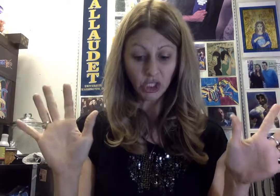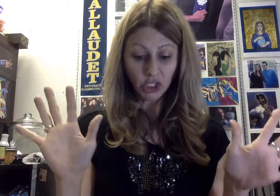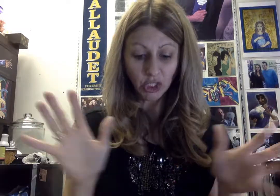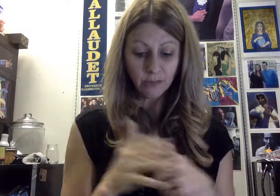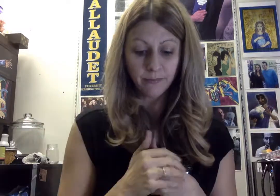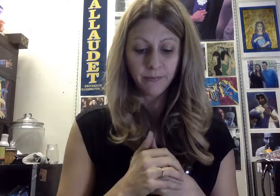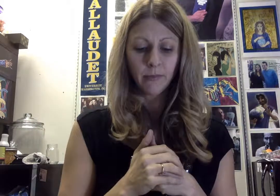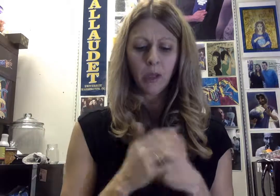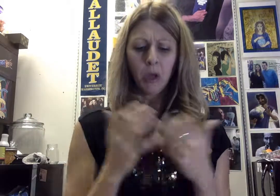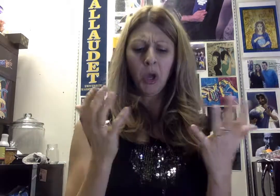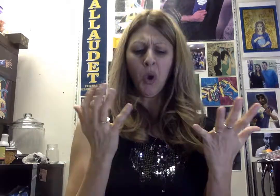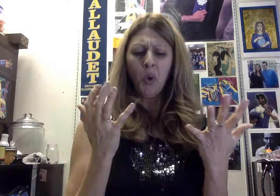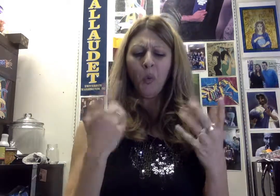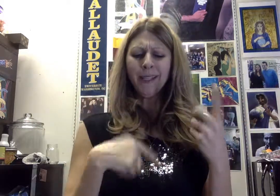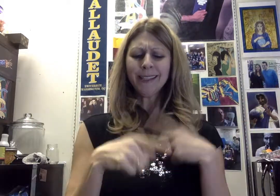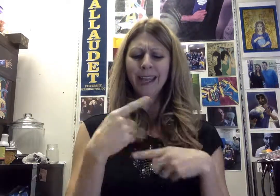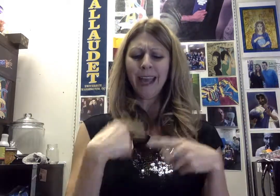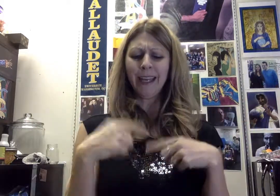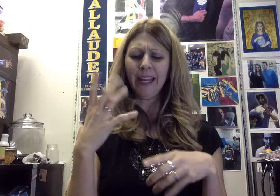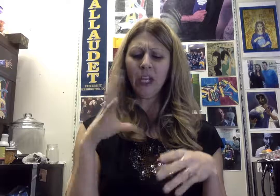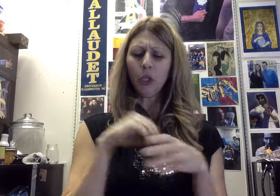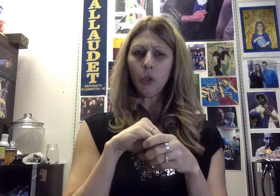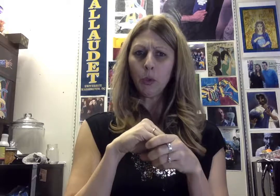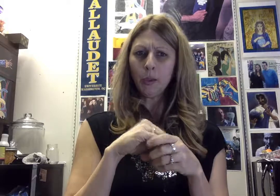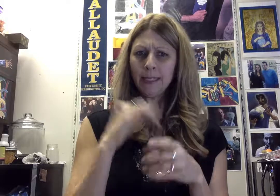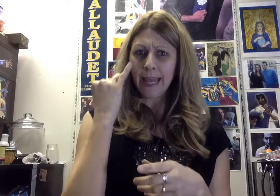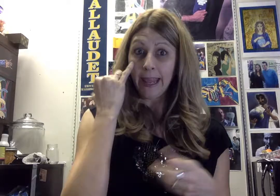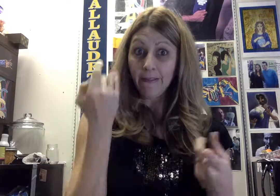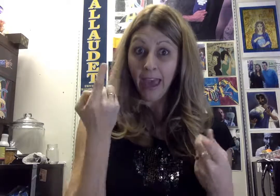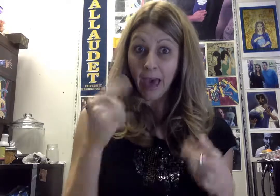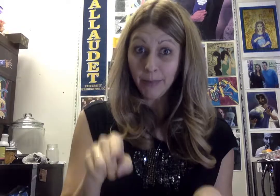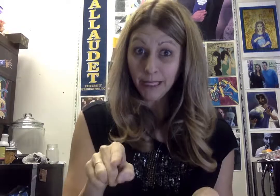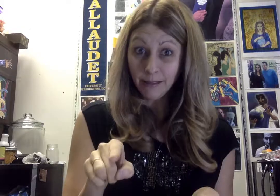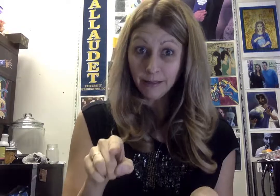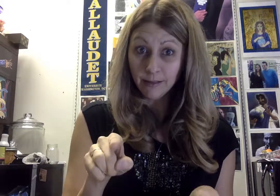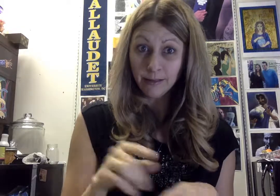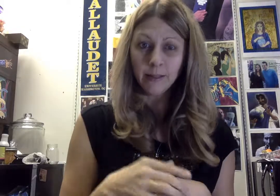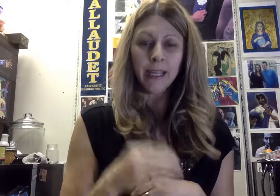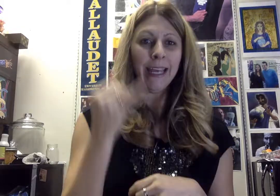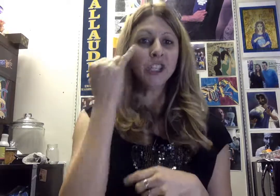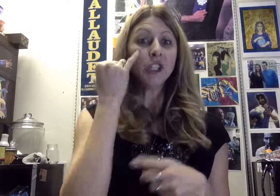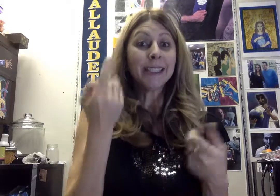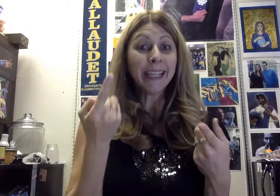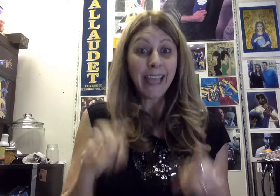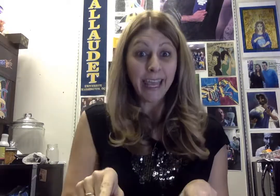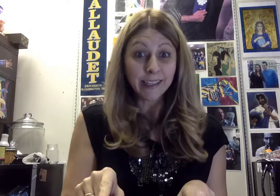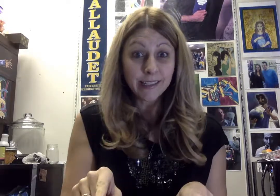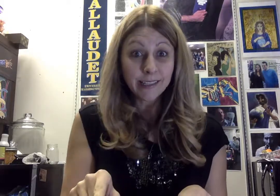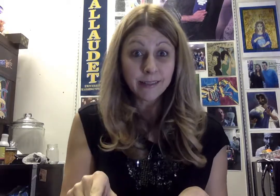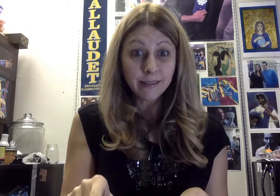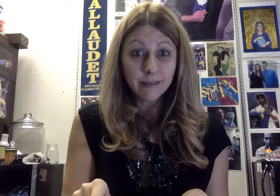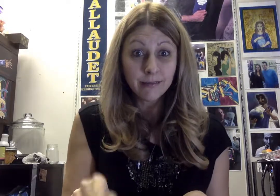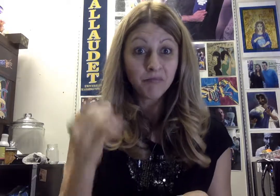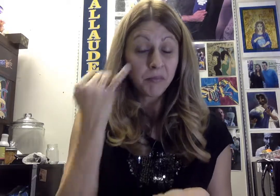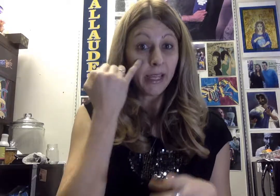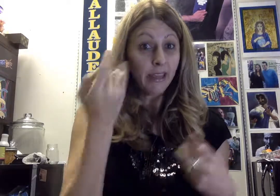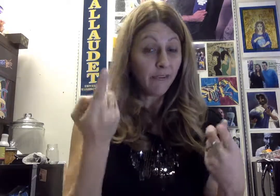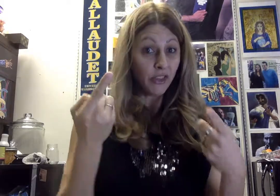Finish. What sign includes if happen, just in case? If there's